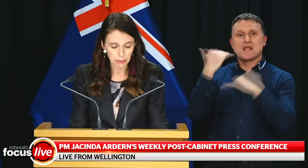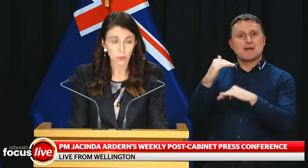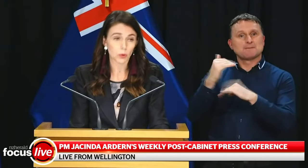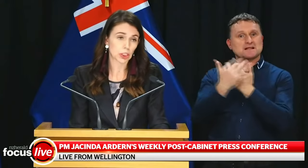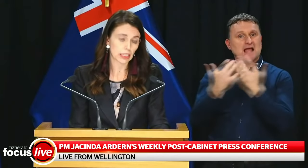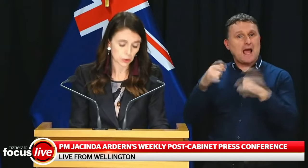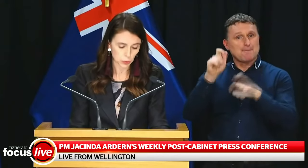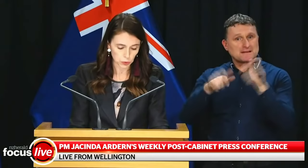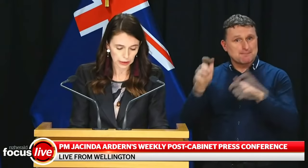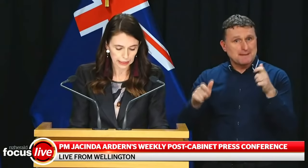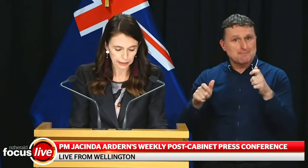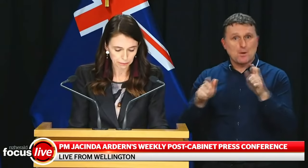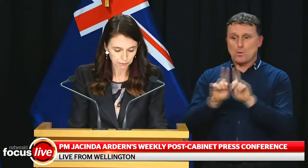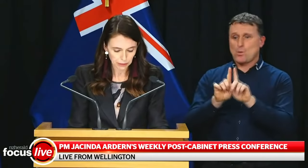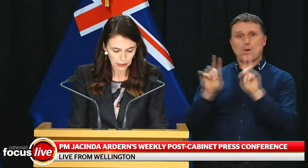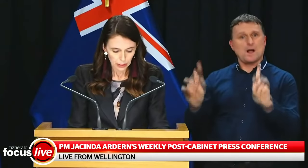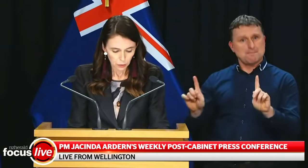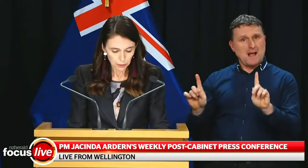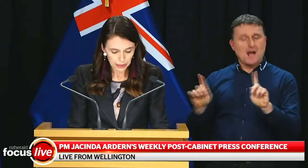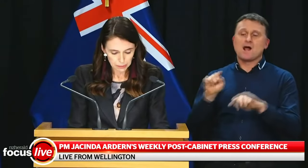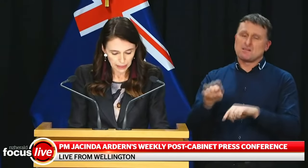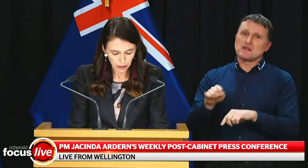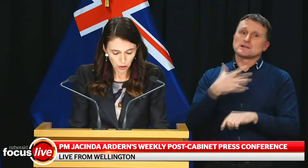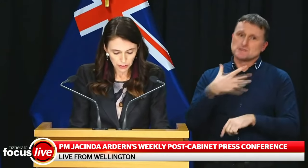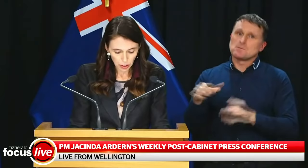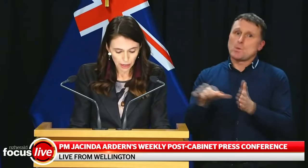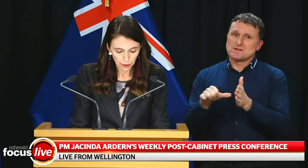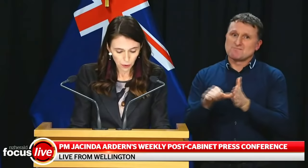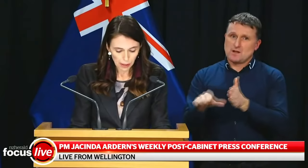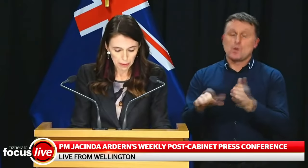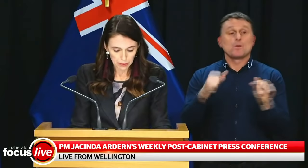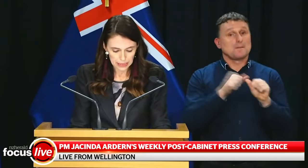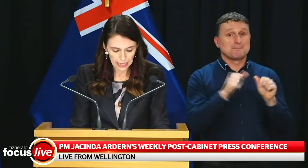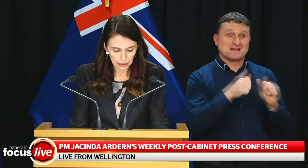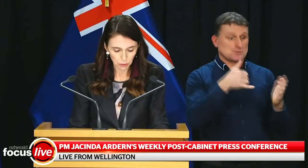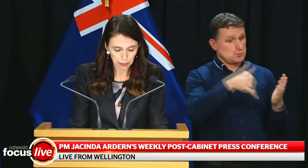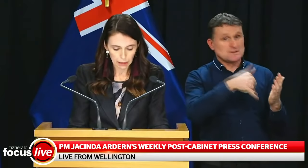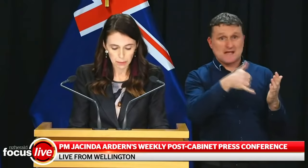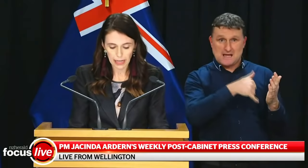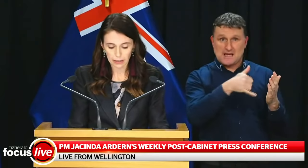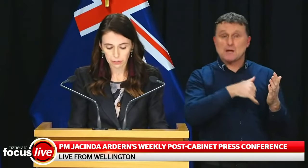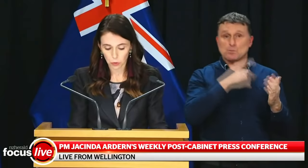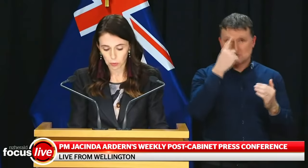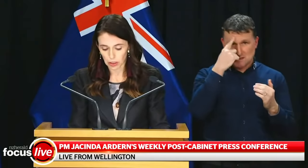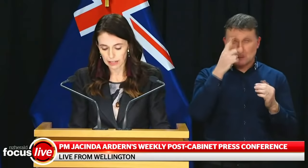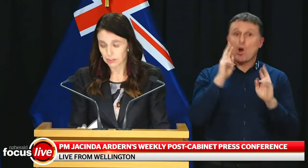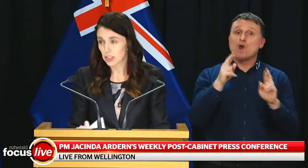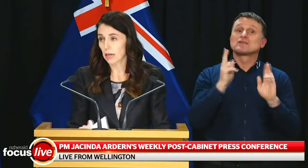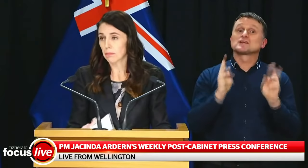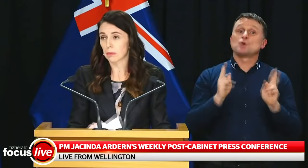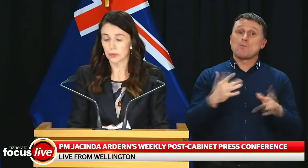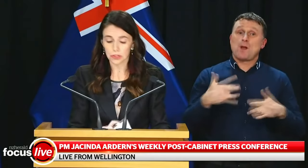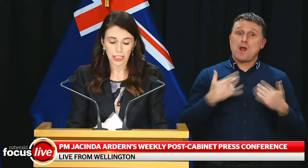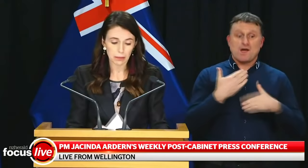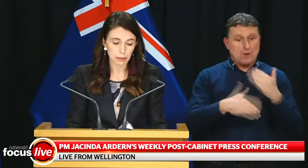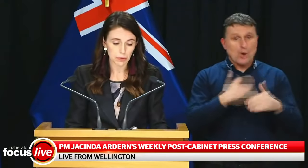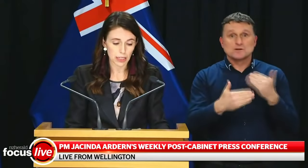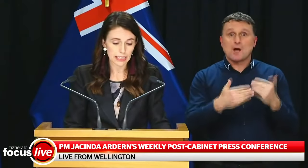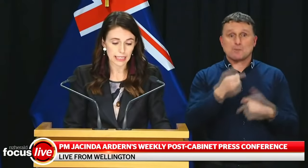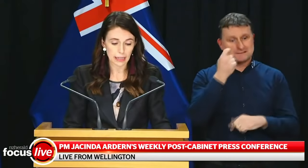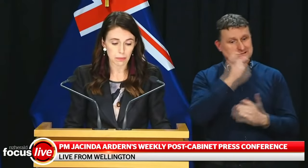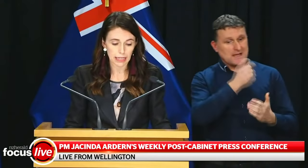distance people or shut their doors altogether. We would expect that over time, requiring people to scan in would become a part of normal life, just like